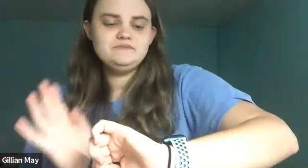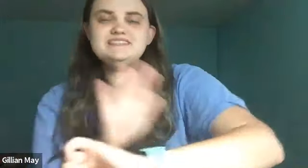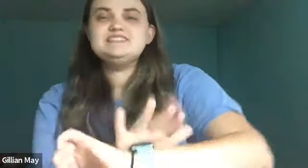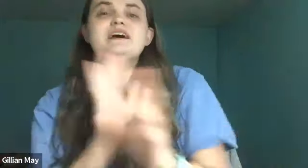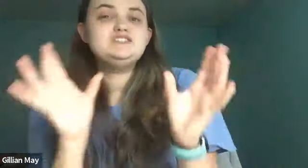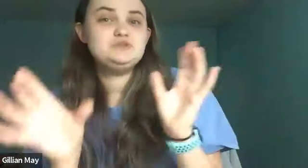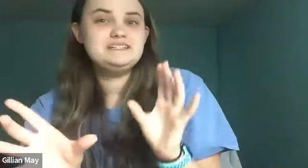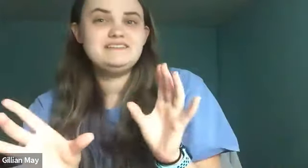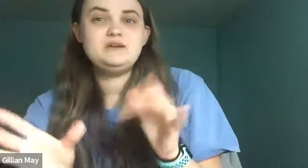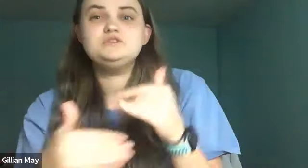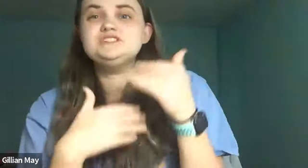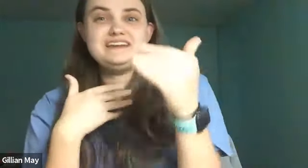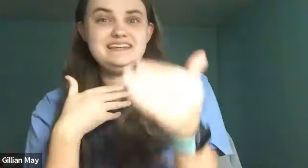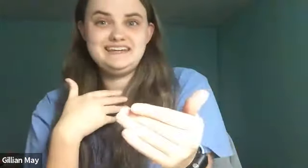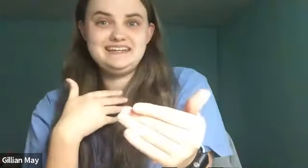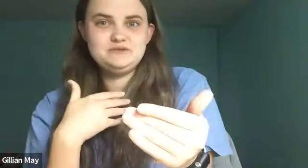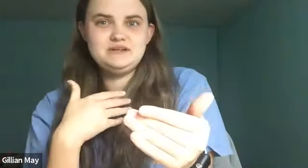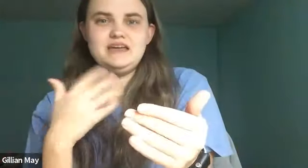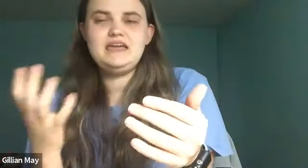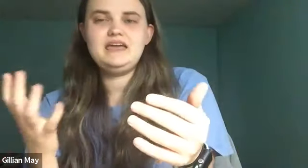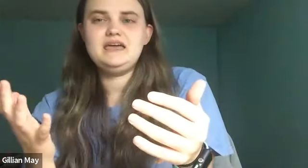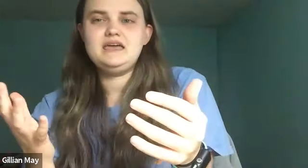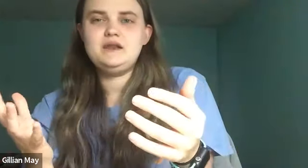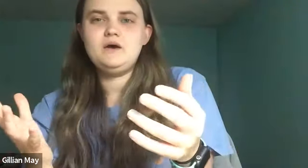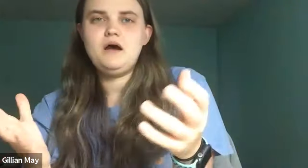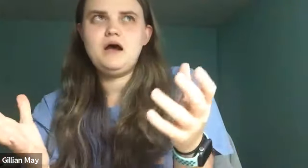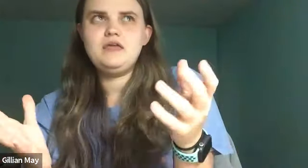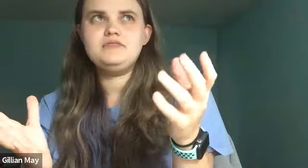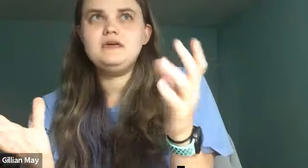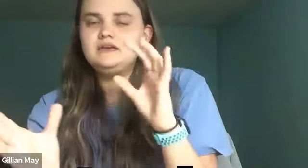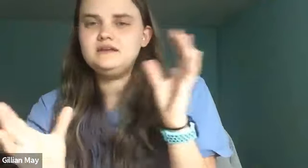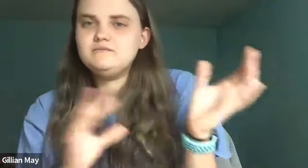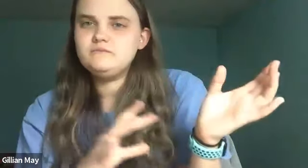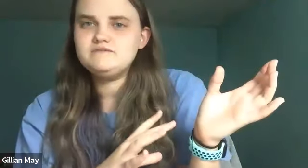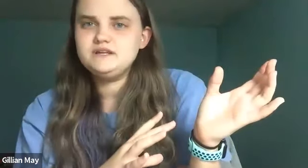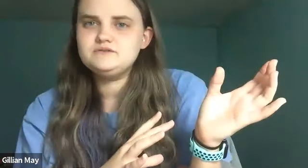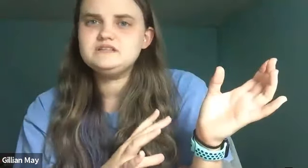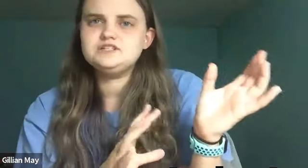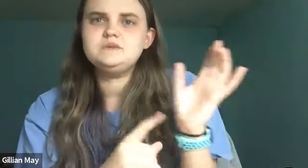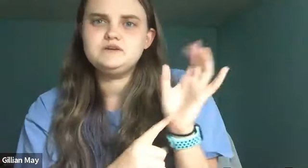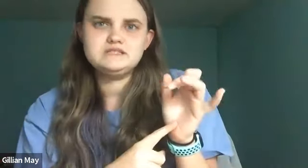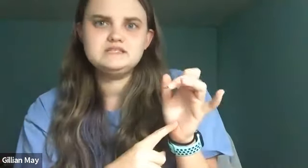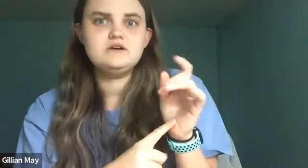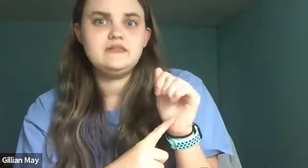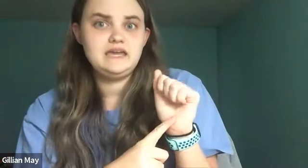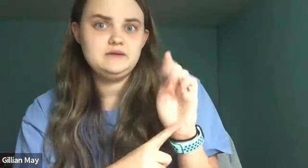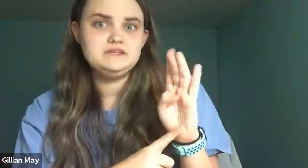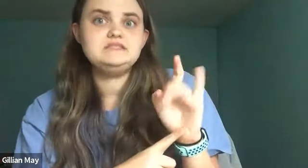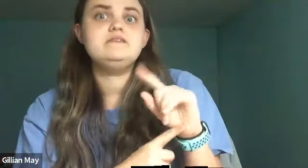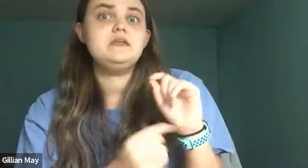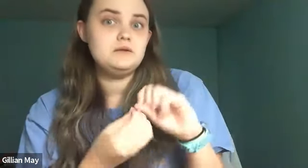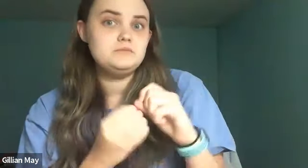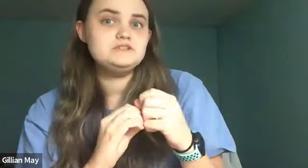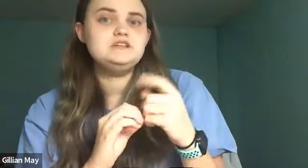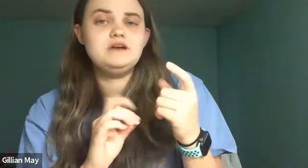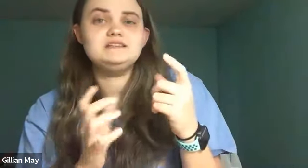since we kind of joined in later, we'll just kind of get into it. And we have videos that should be quizzes on like ABC and the numbers that you guys